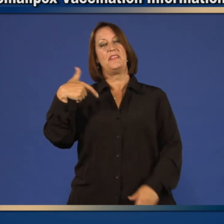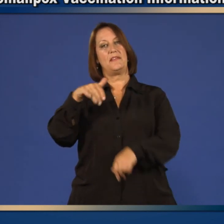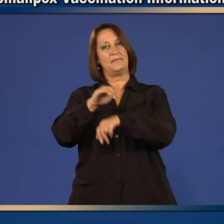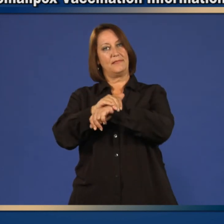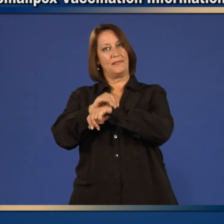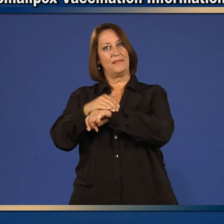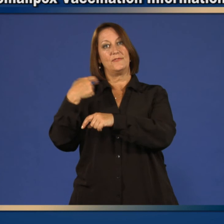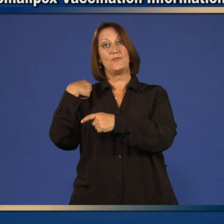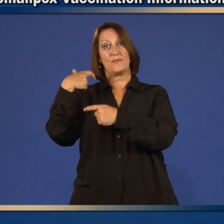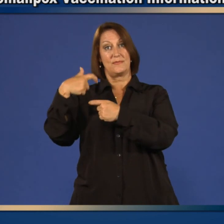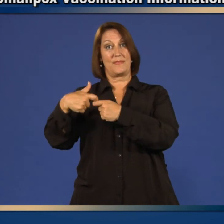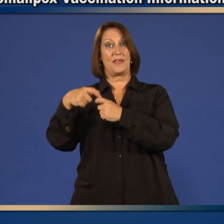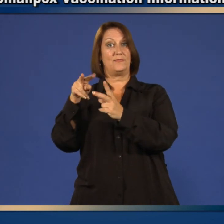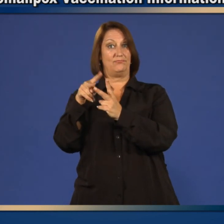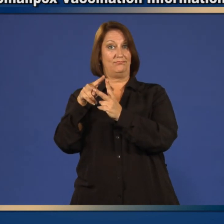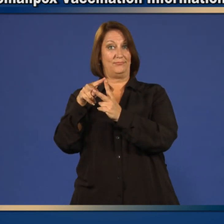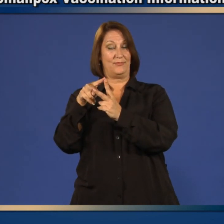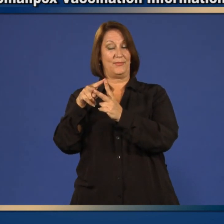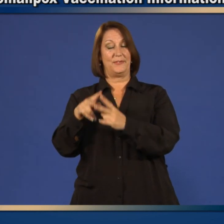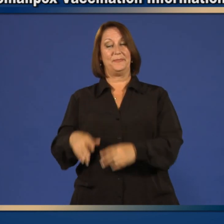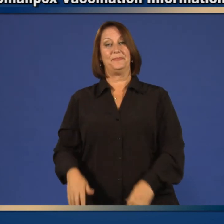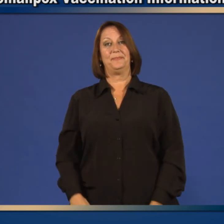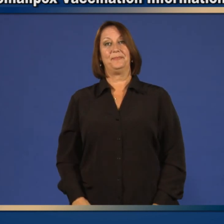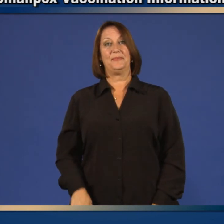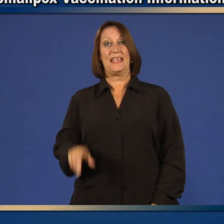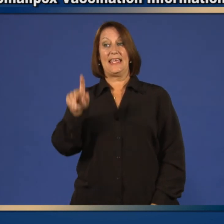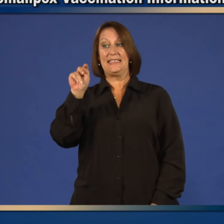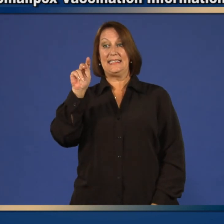800-CDC-INFO for English and Spanish,